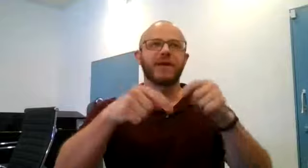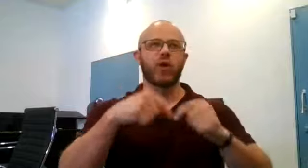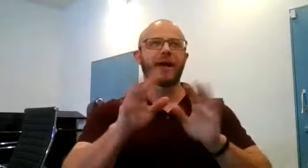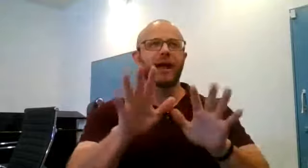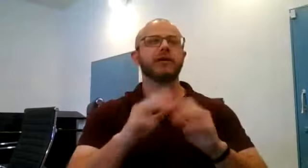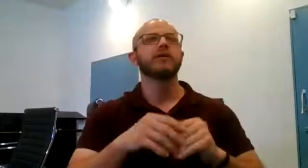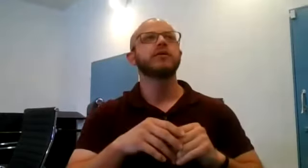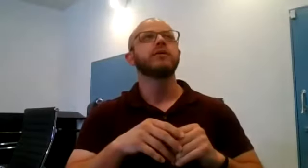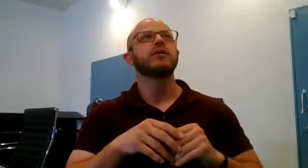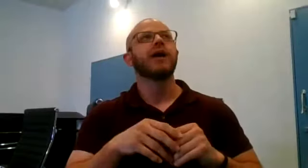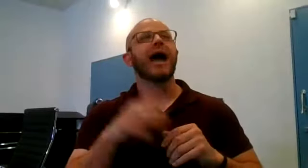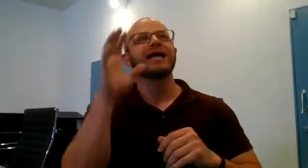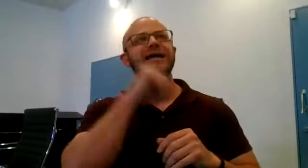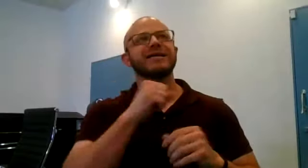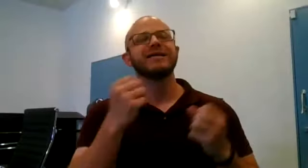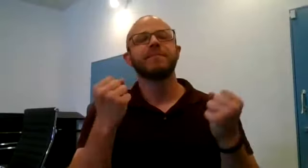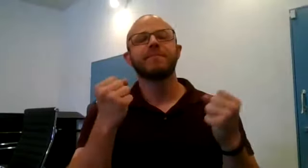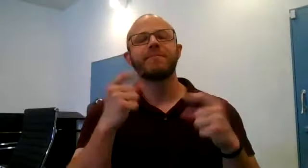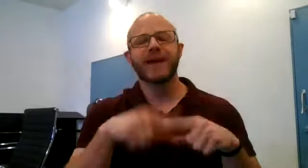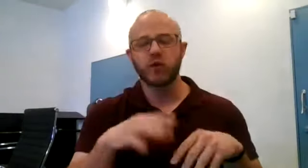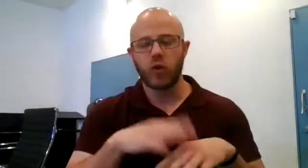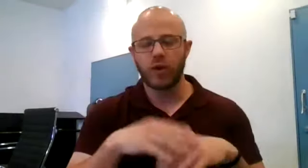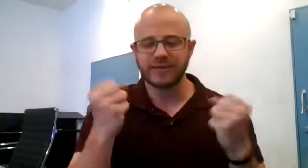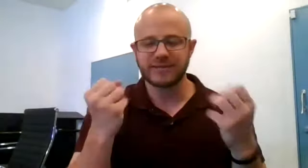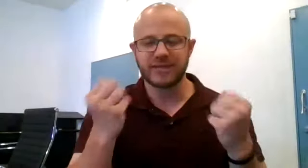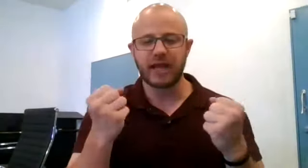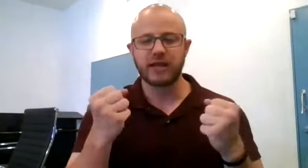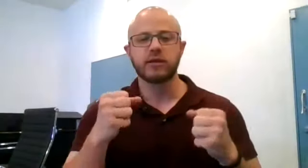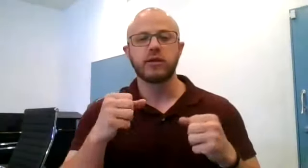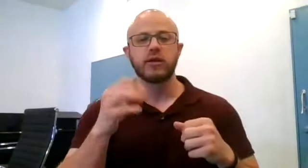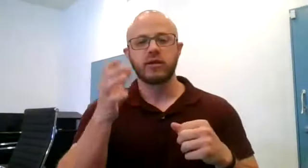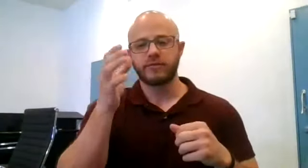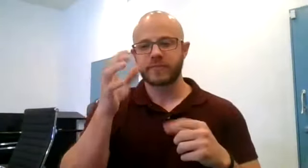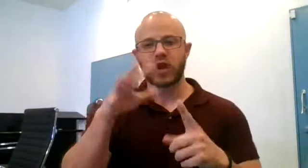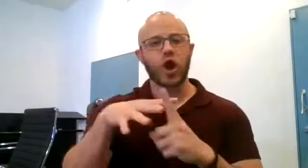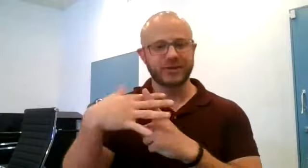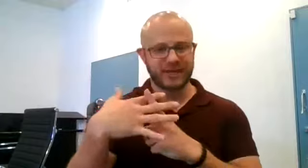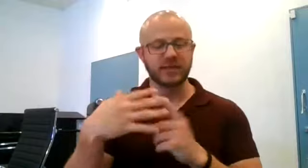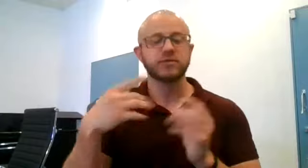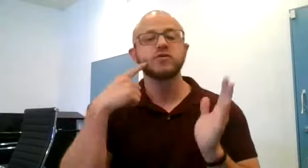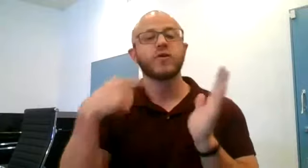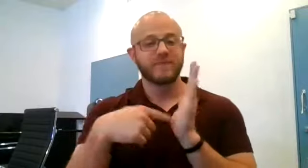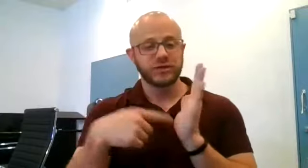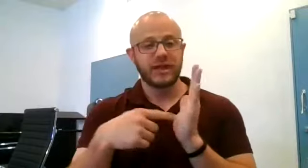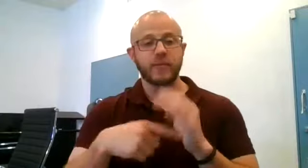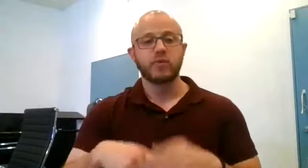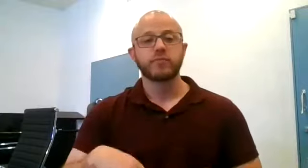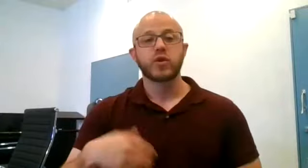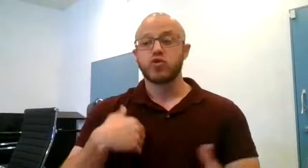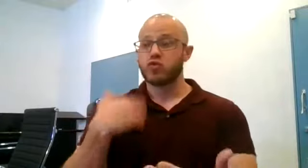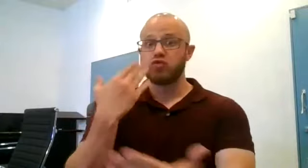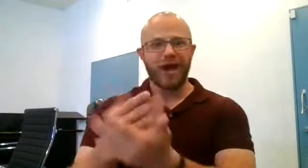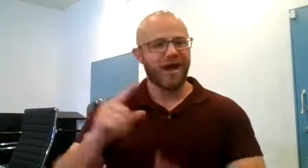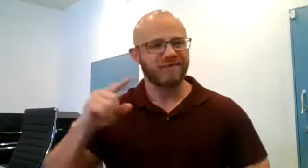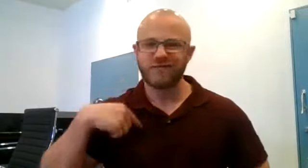Actually, let me back up on that one. I guess it depends on the context. So for example, you